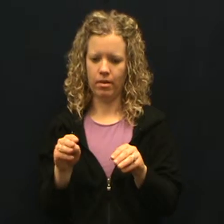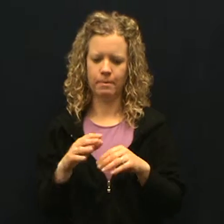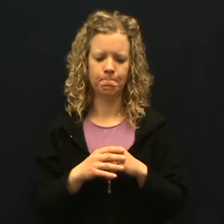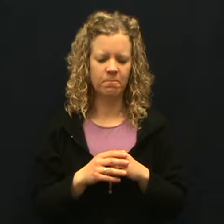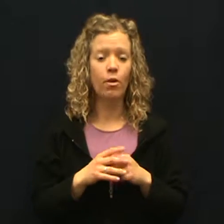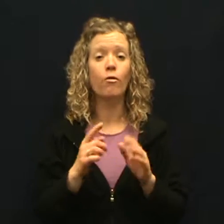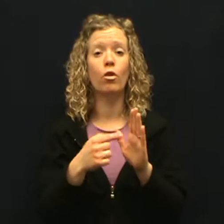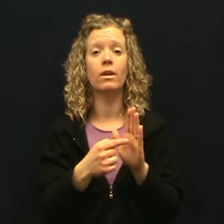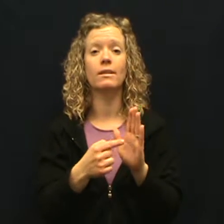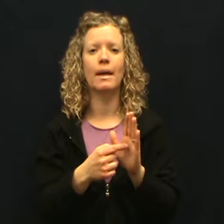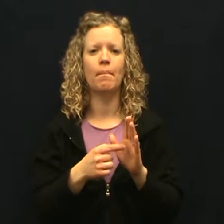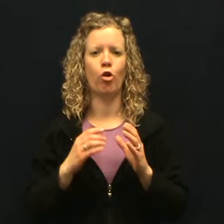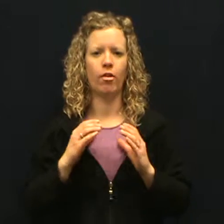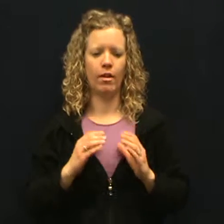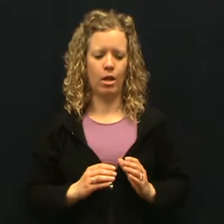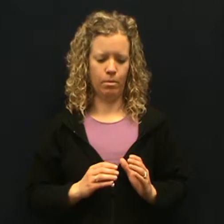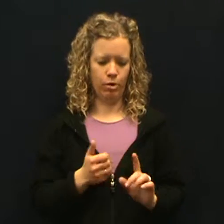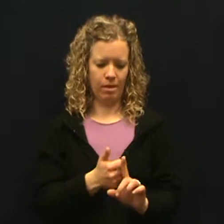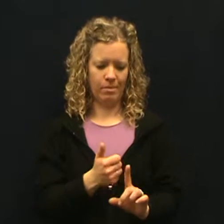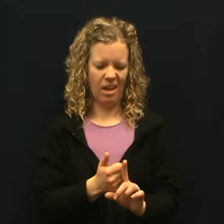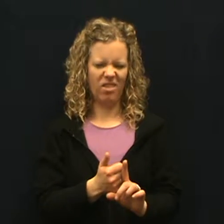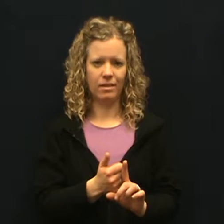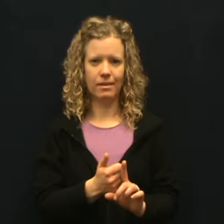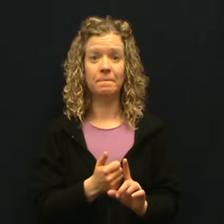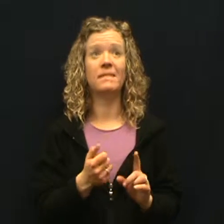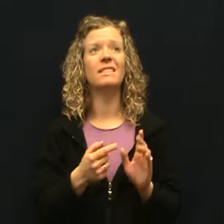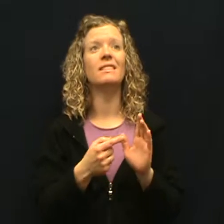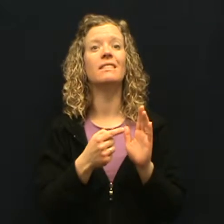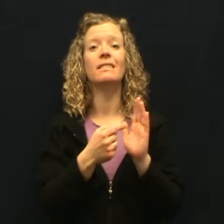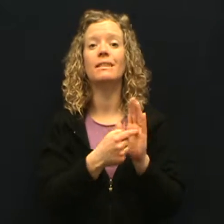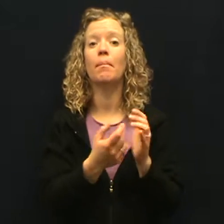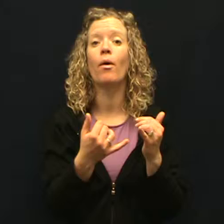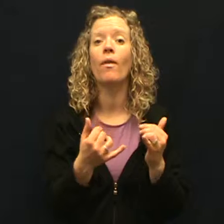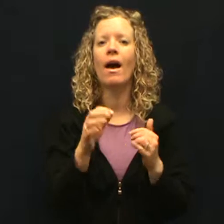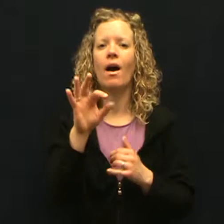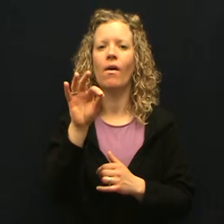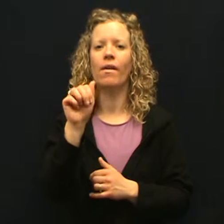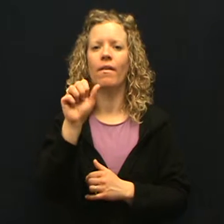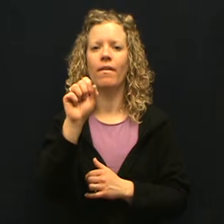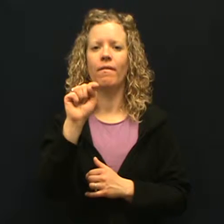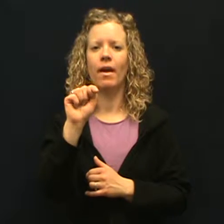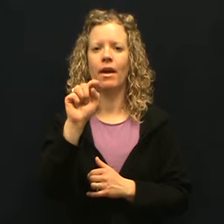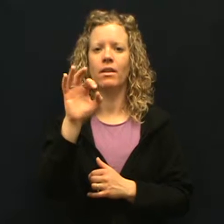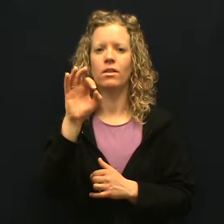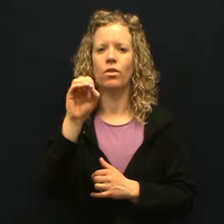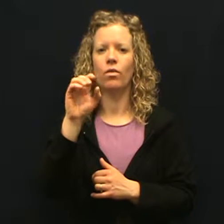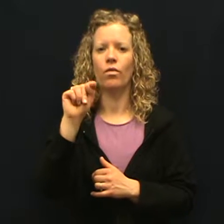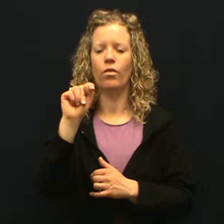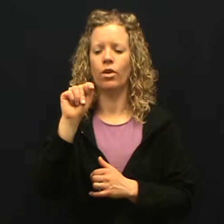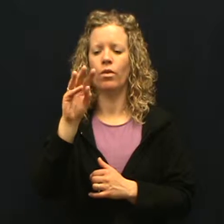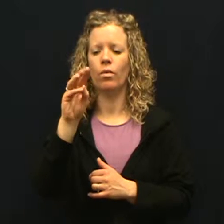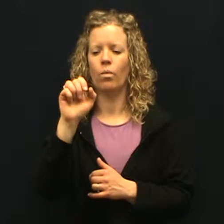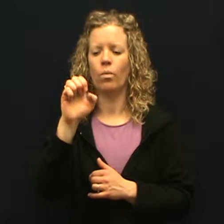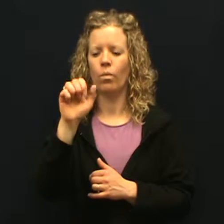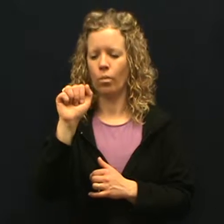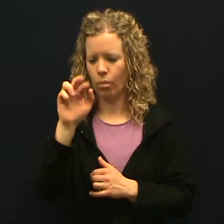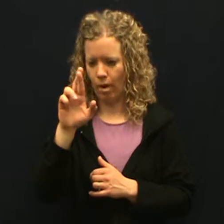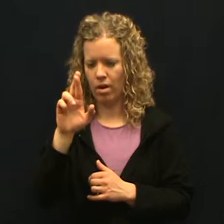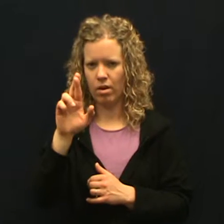this case Fast Footwear, that we need to write off because the company won't be paying what they owe